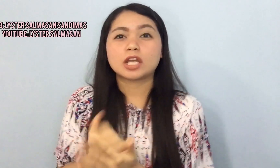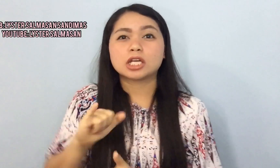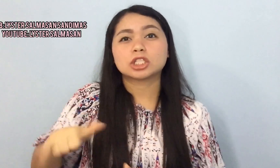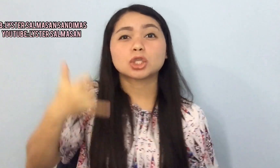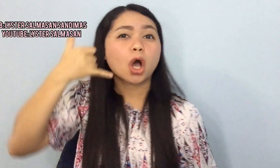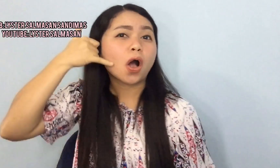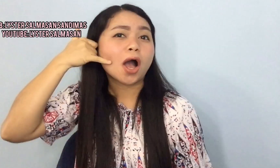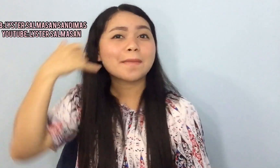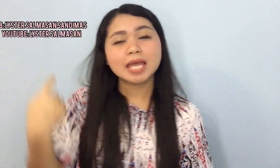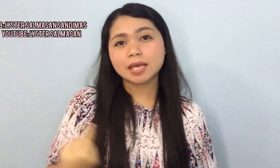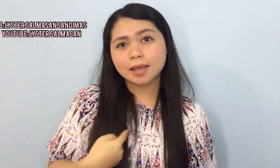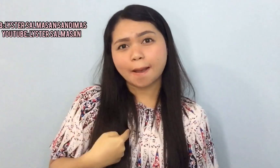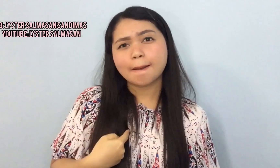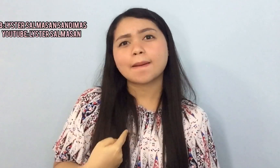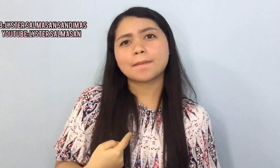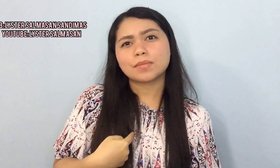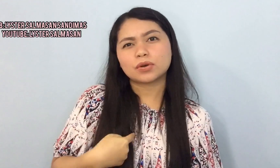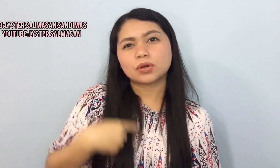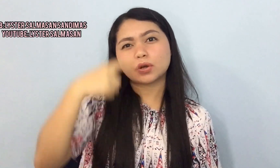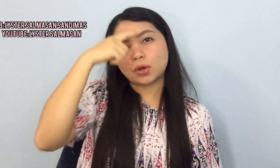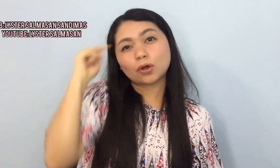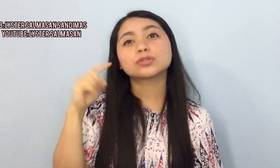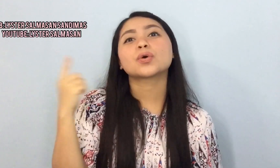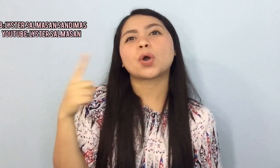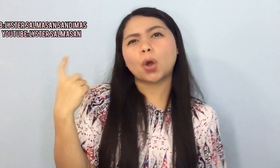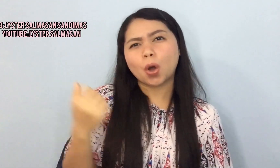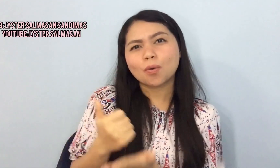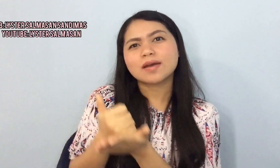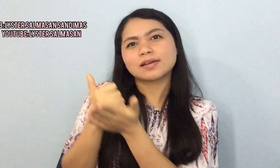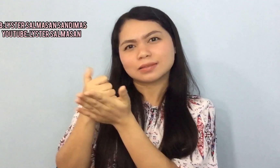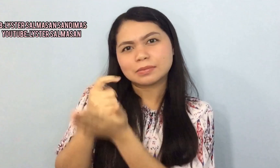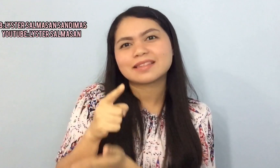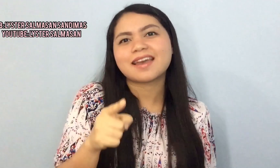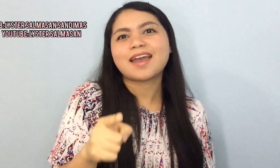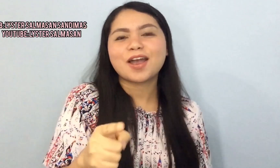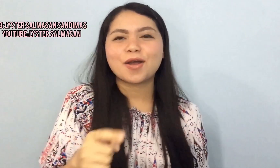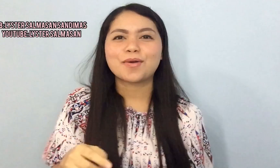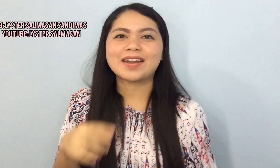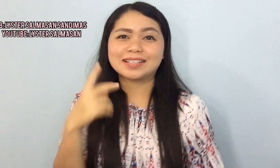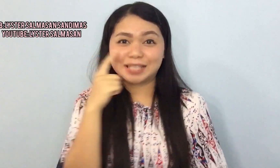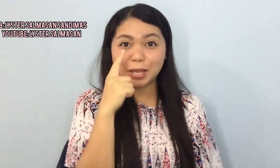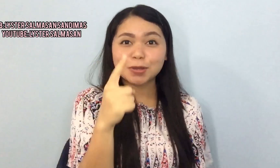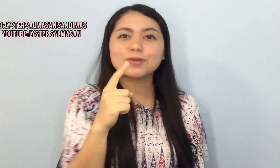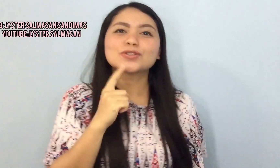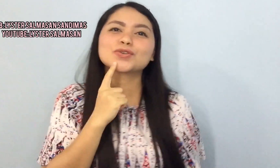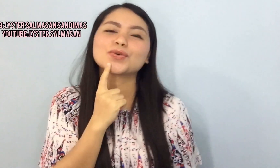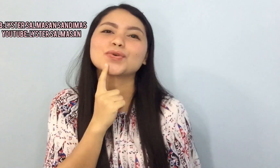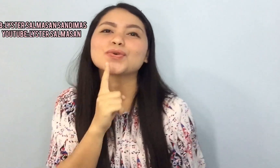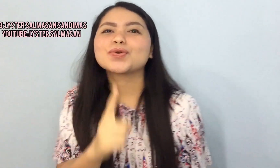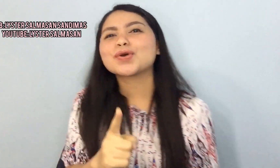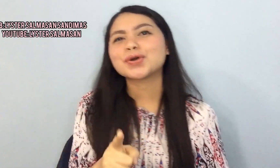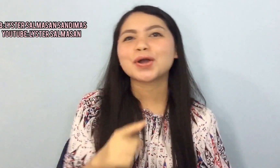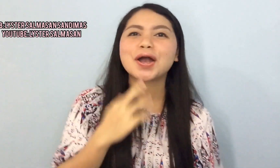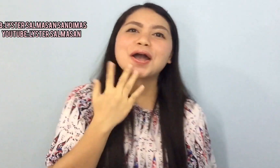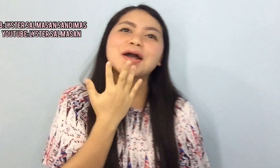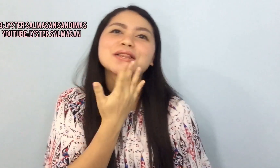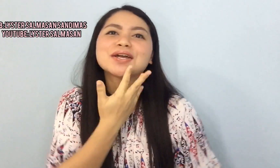Just call me up, 'cause I'll always be there. And I see your true